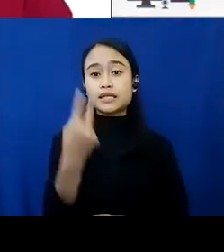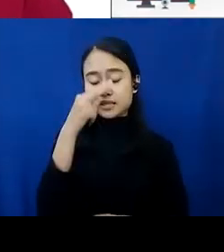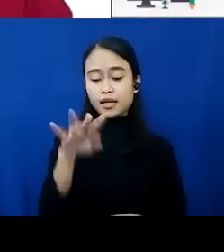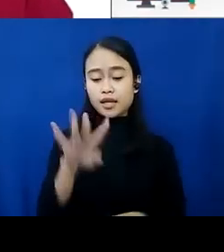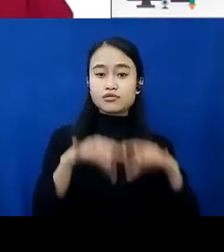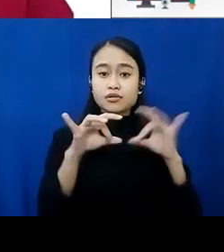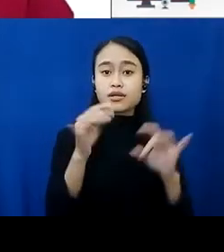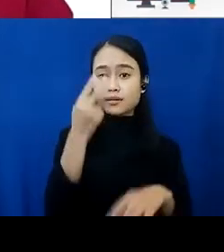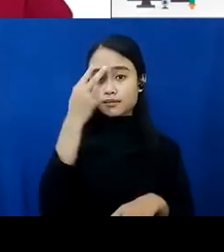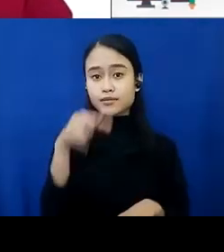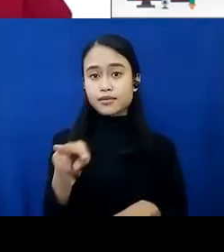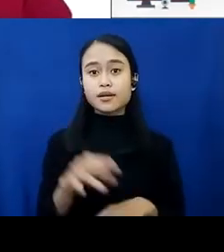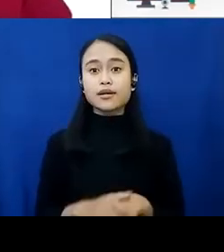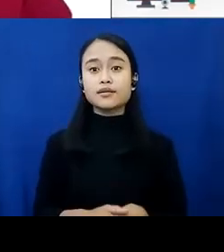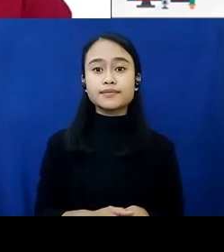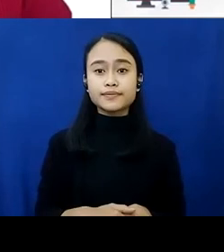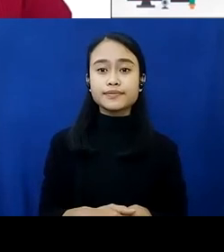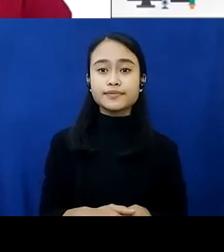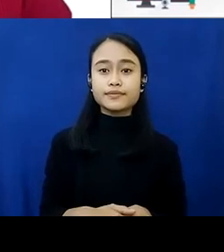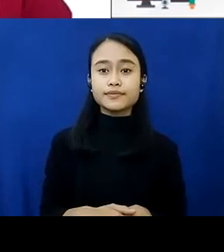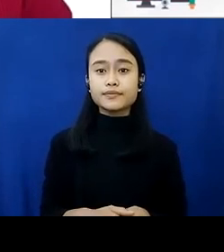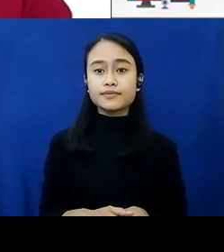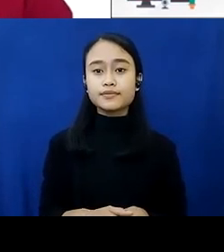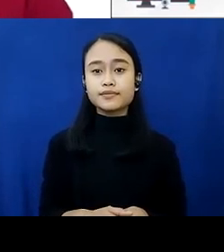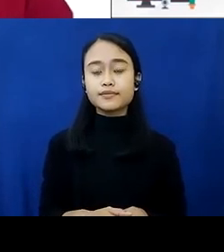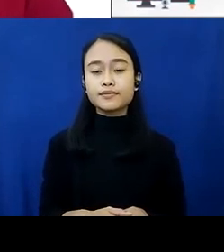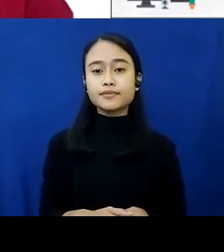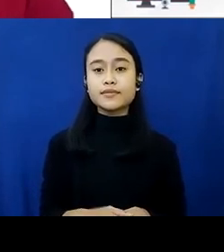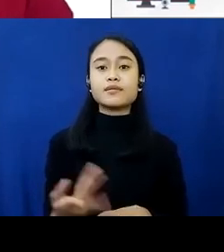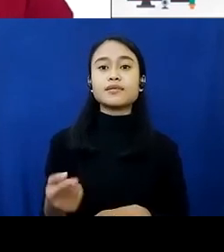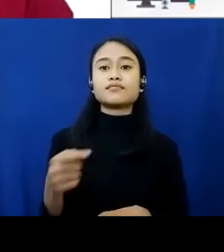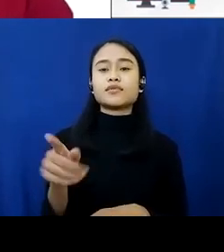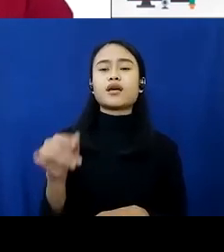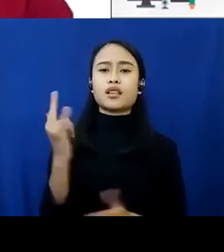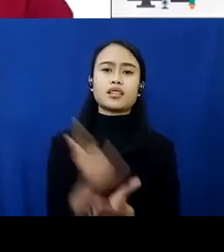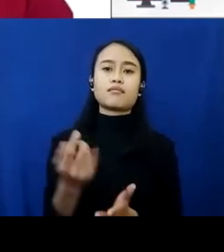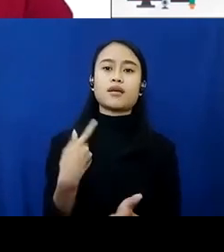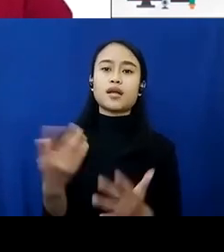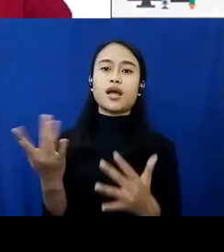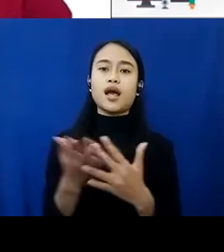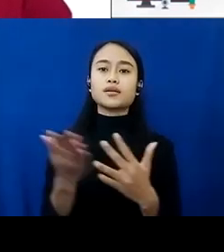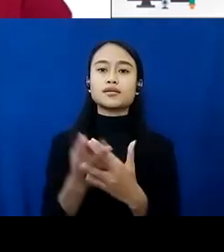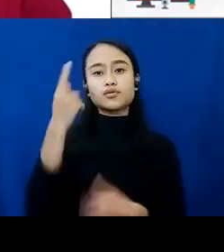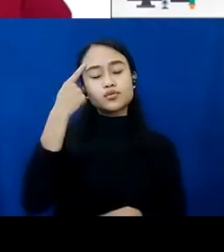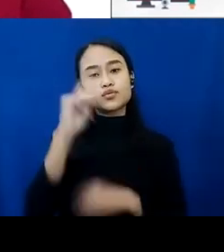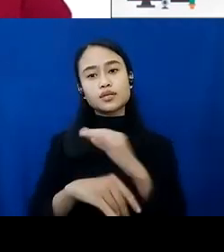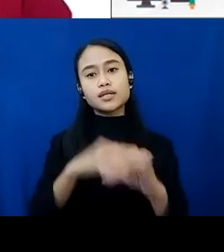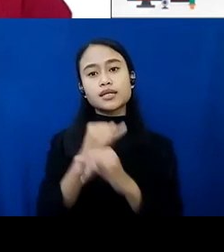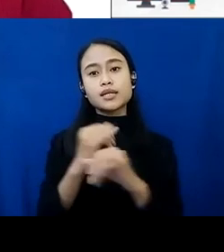Aboriginal Indigenous communities where they still have access to internet and phones but